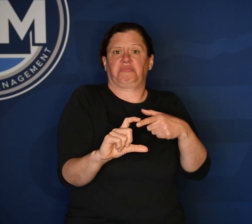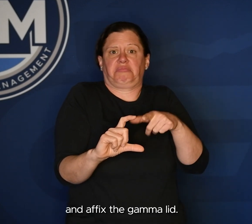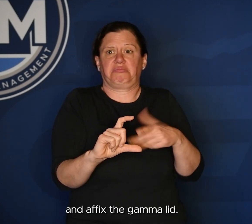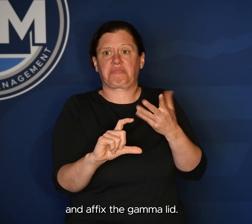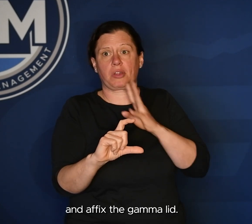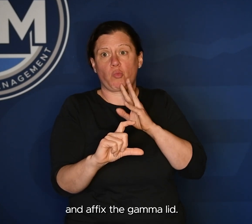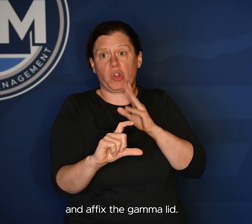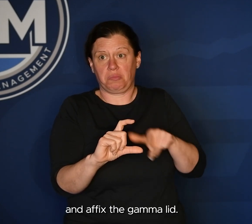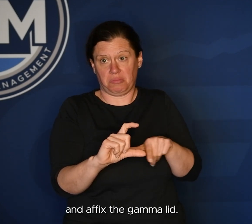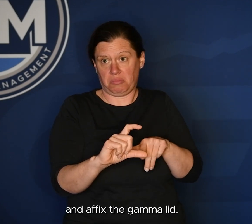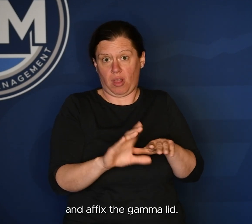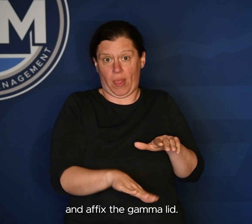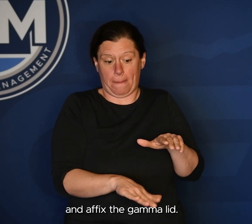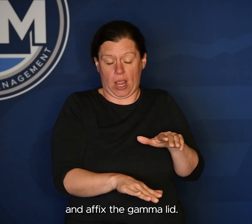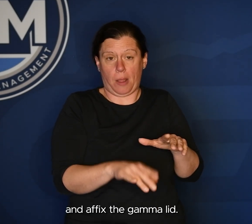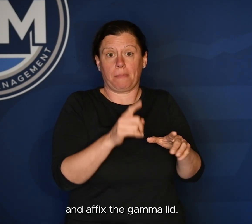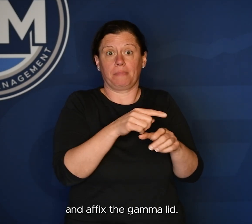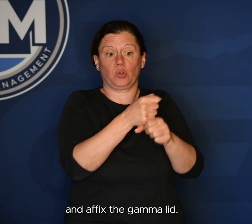and affix the Gamma lid.